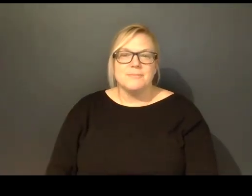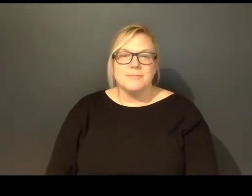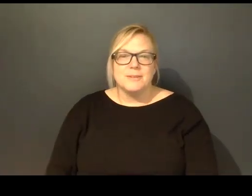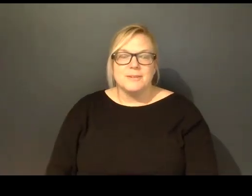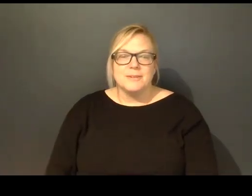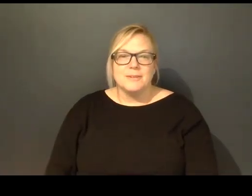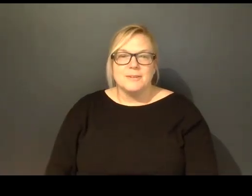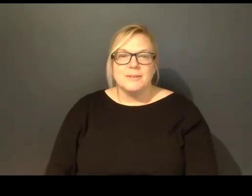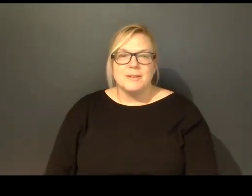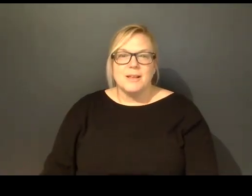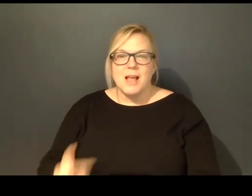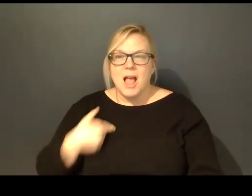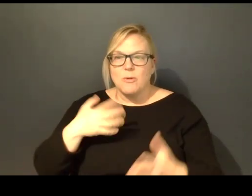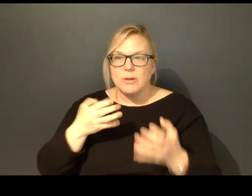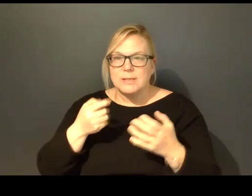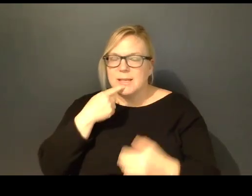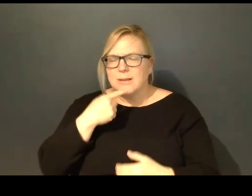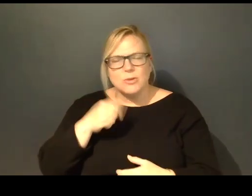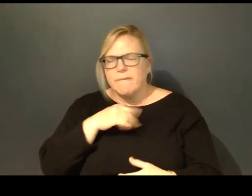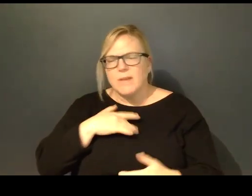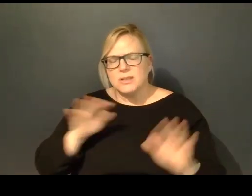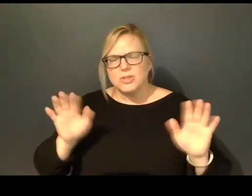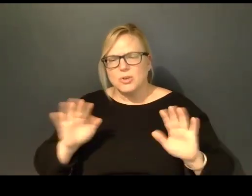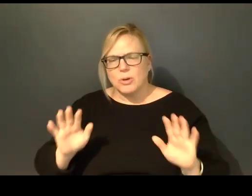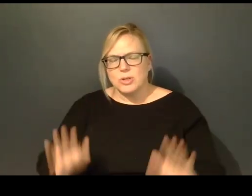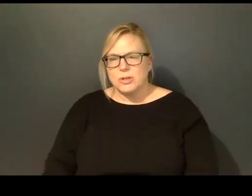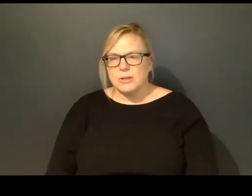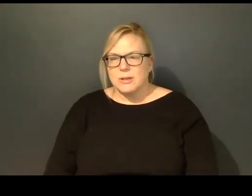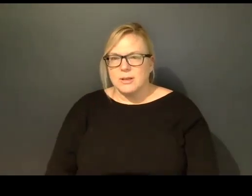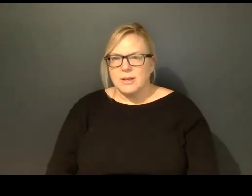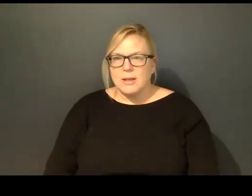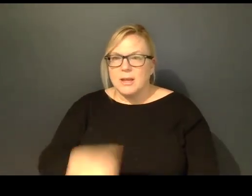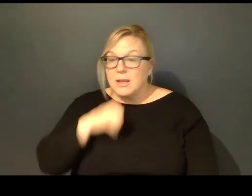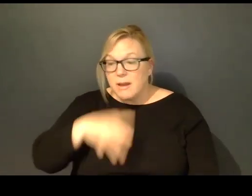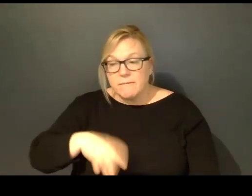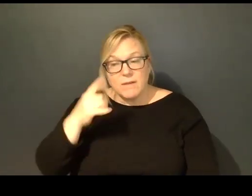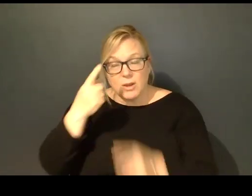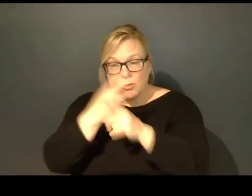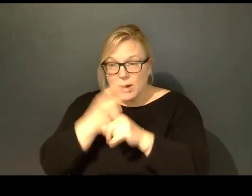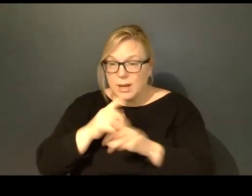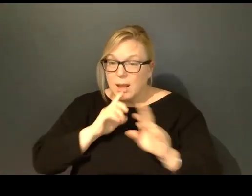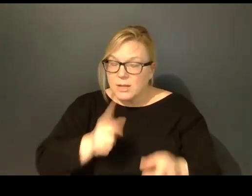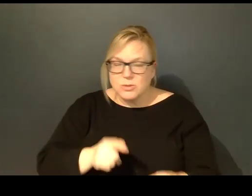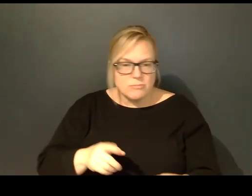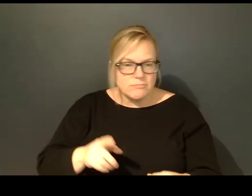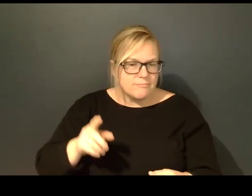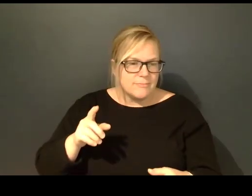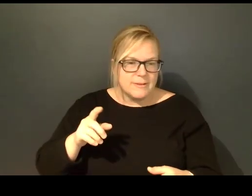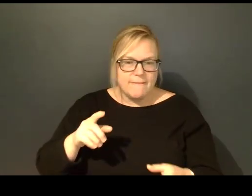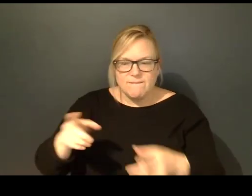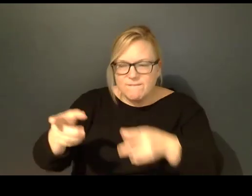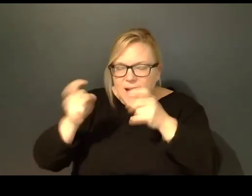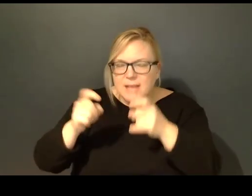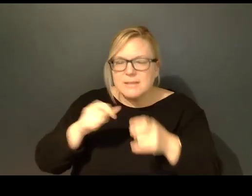I'd like to say that don't feel discouraged, because not finding the right answer immediately doesn't mean that there aren't supports out